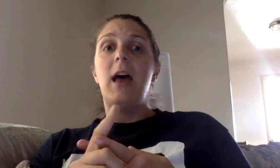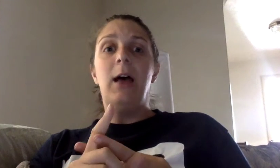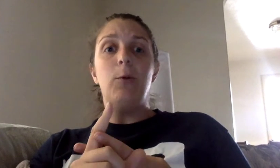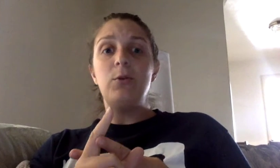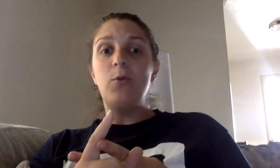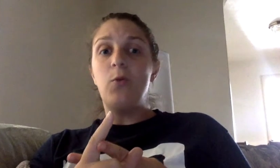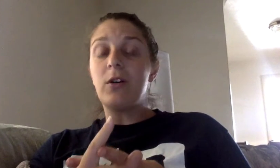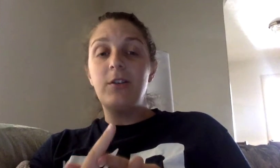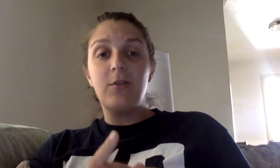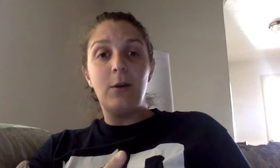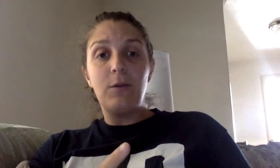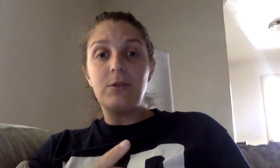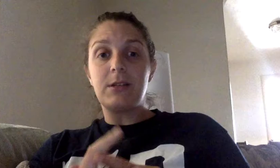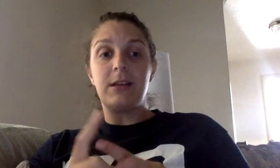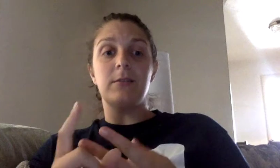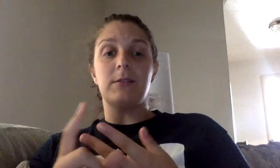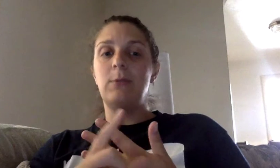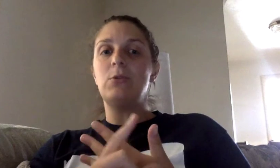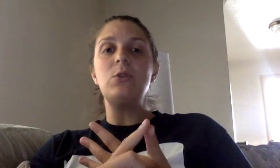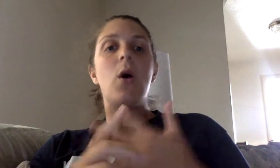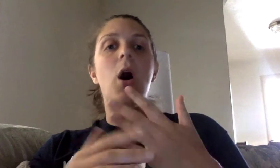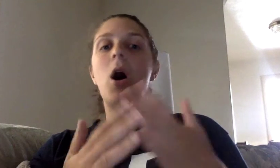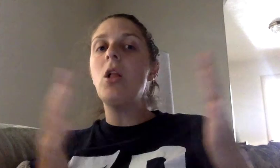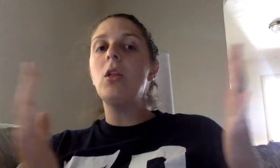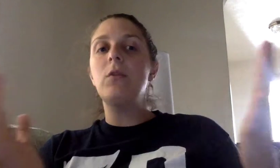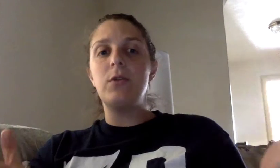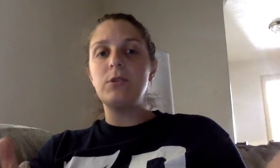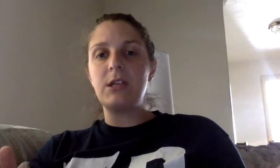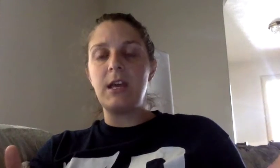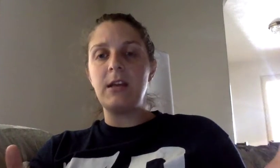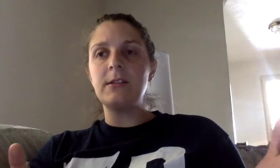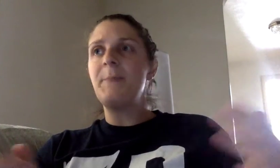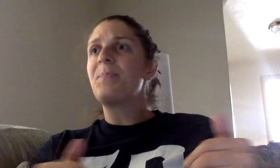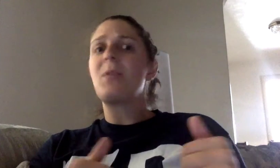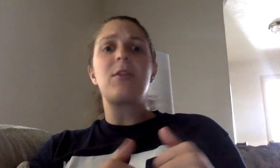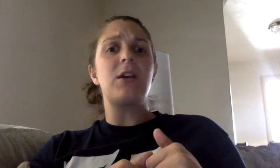help you work on your interview skills. They will do all of those things. There's